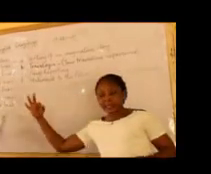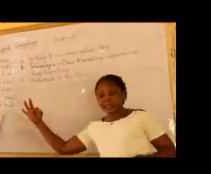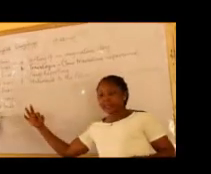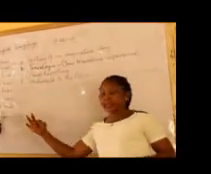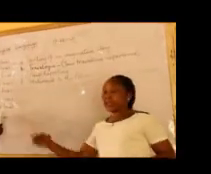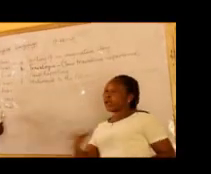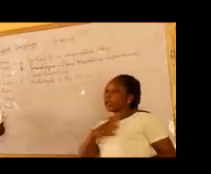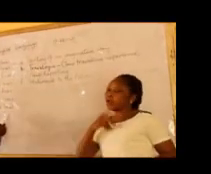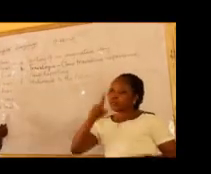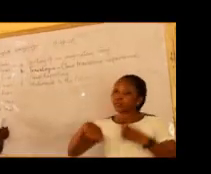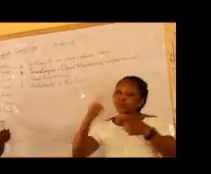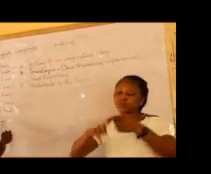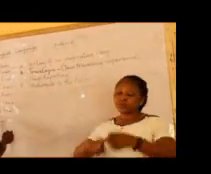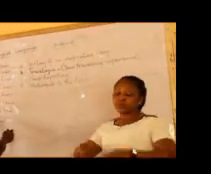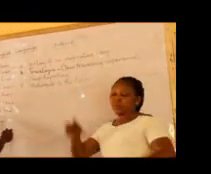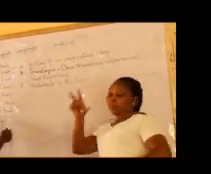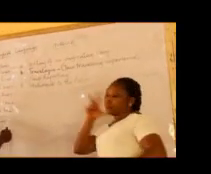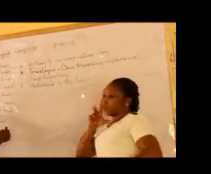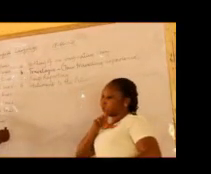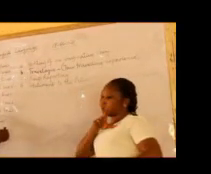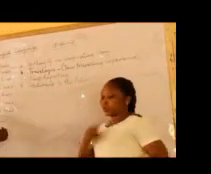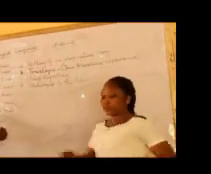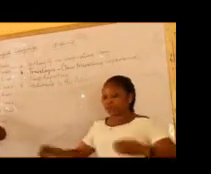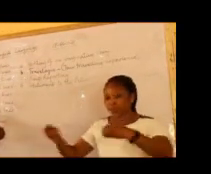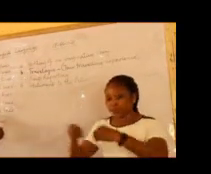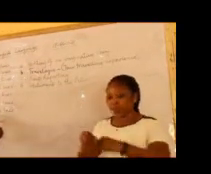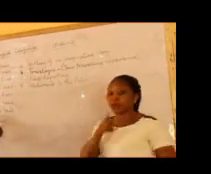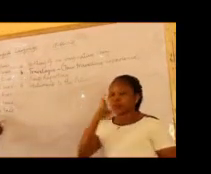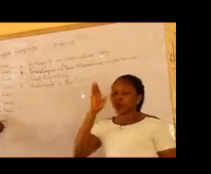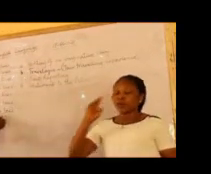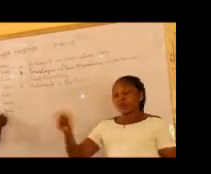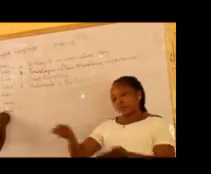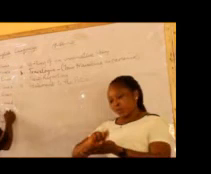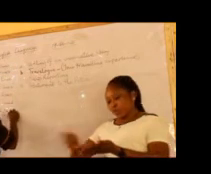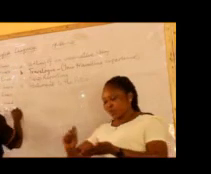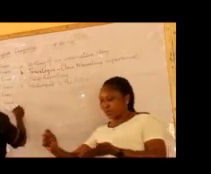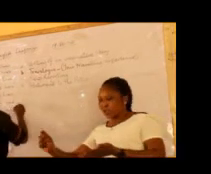you write a statement. That